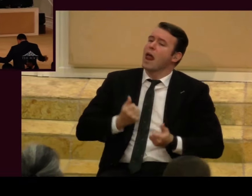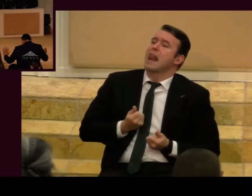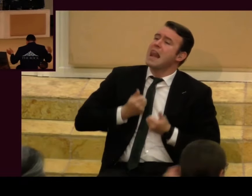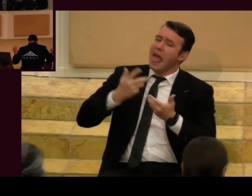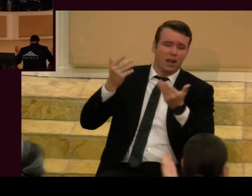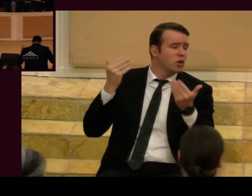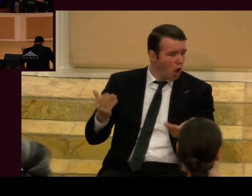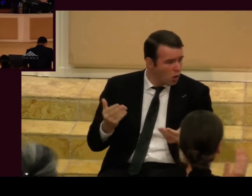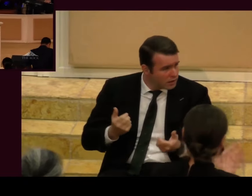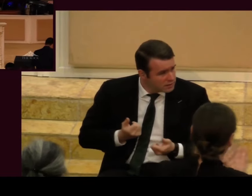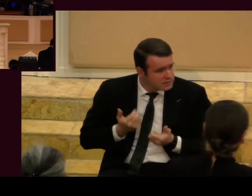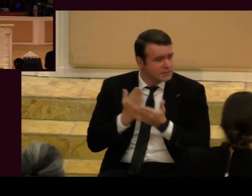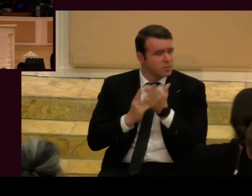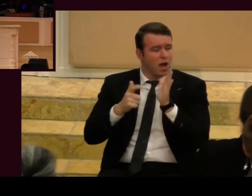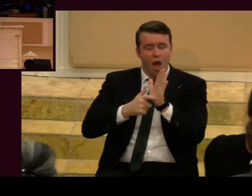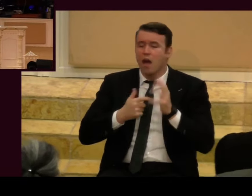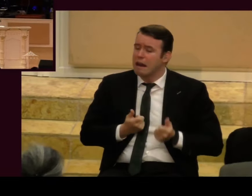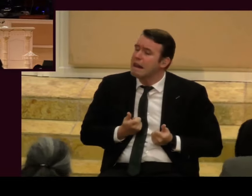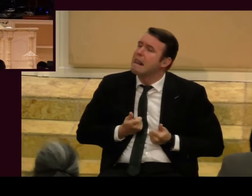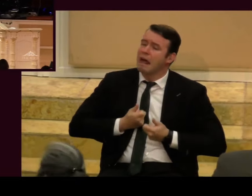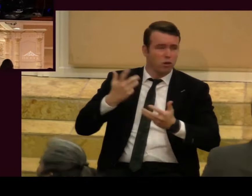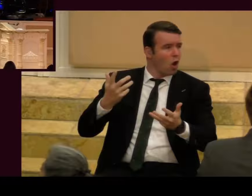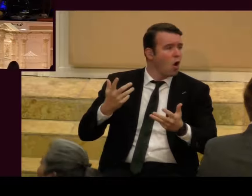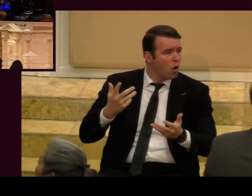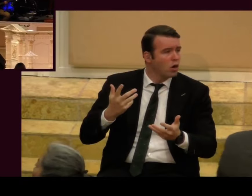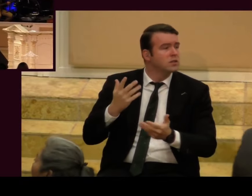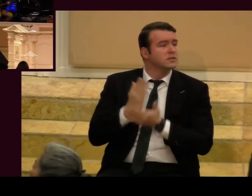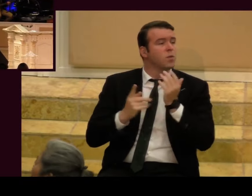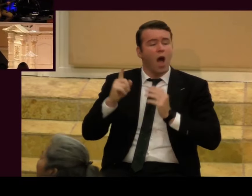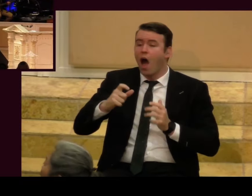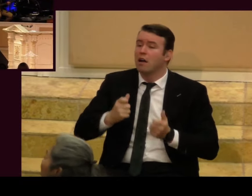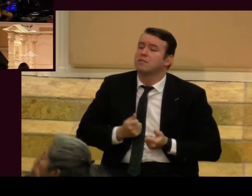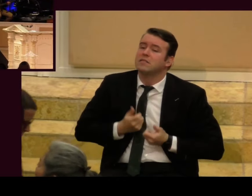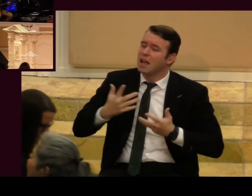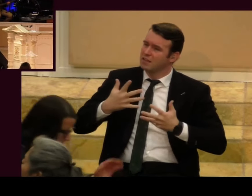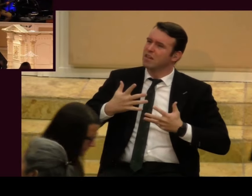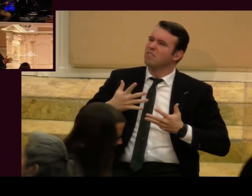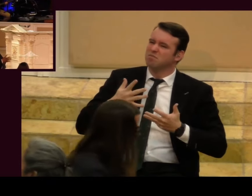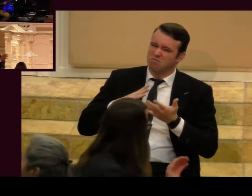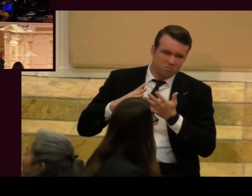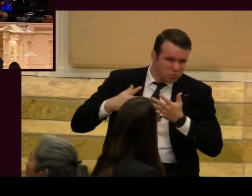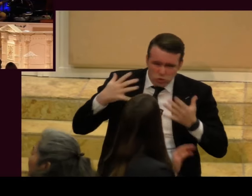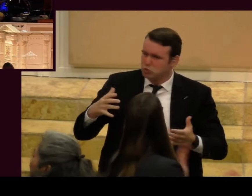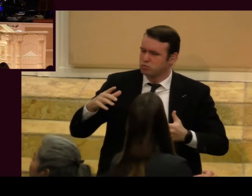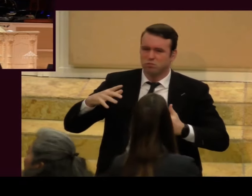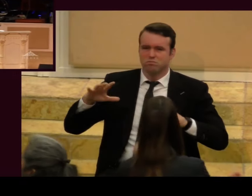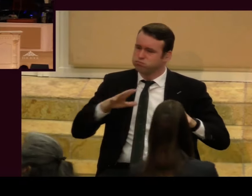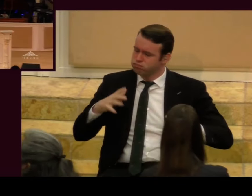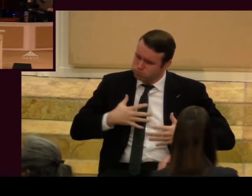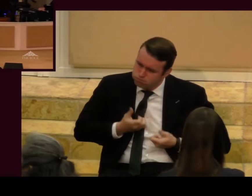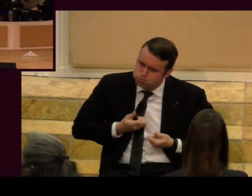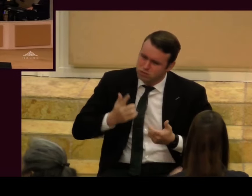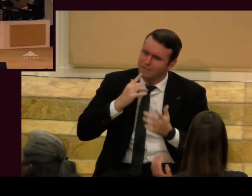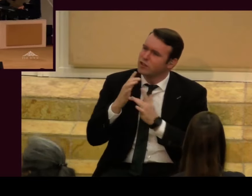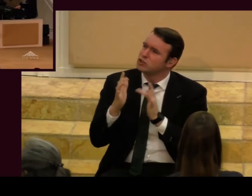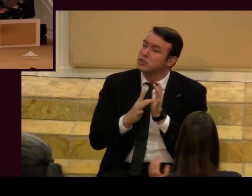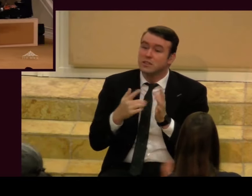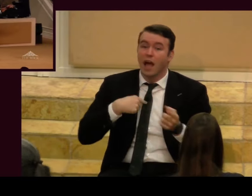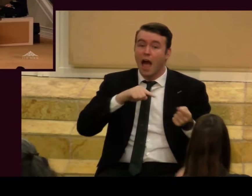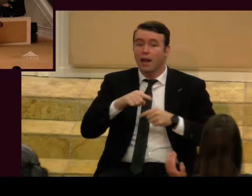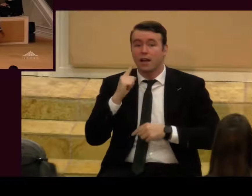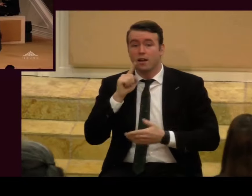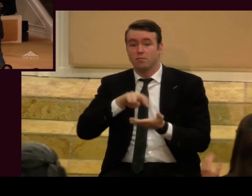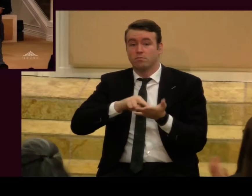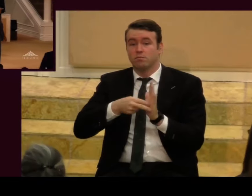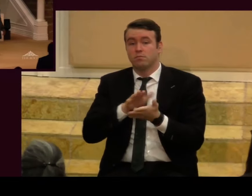Somebody ought to let it go. Somebody ought to let it loose. Somebody ought to get ugly for Jesus. Come on. I didn't